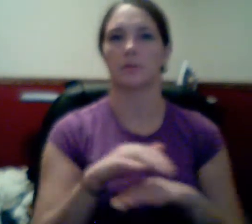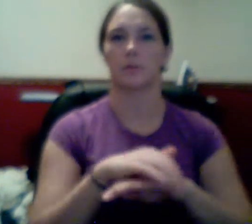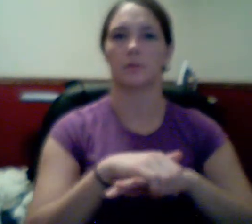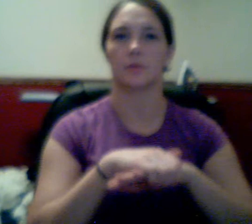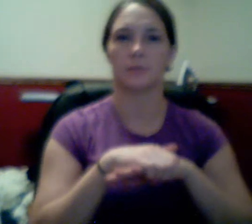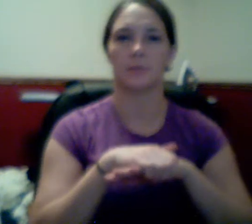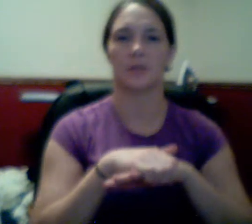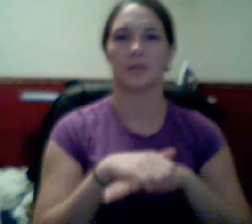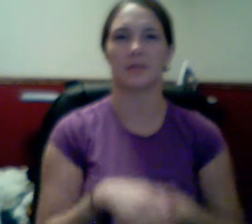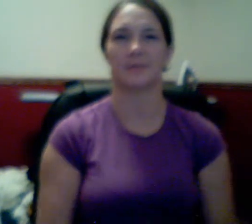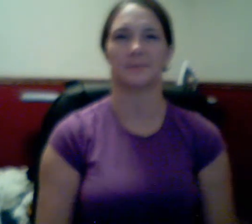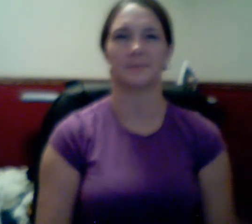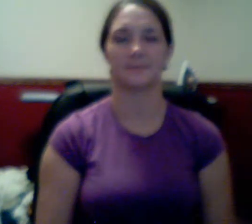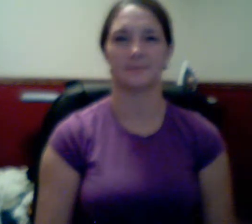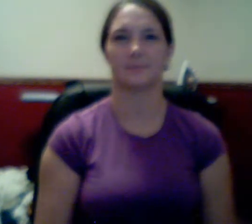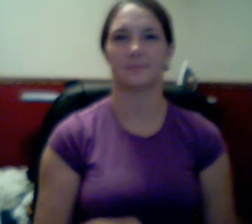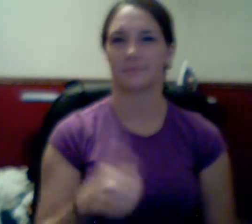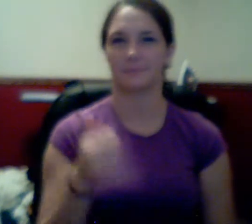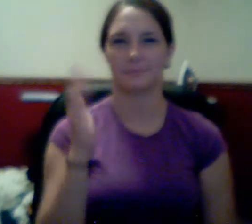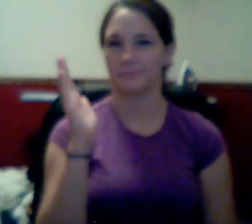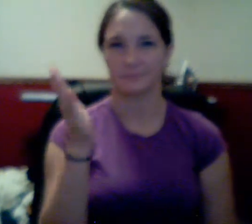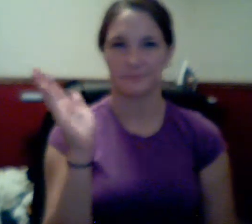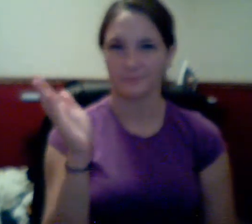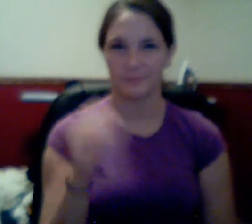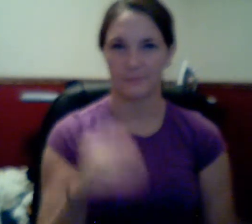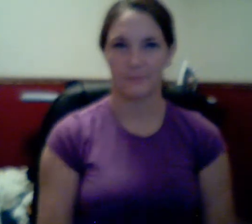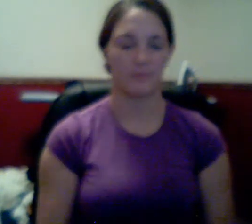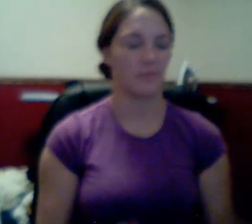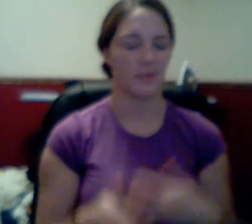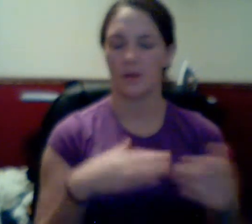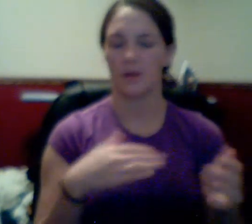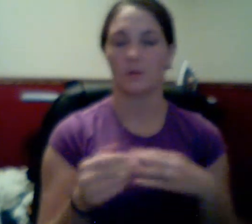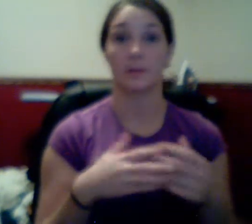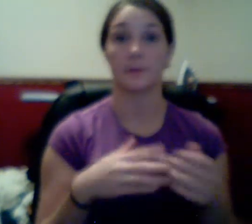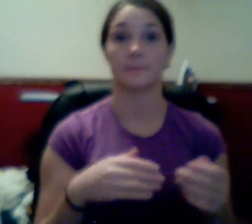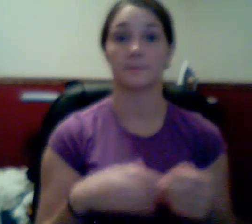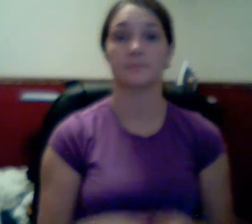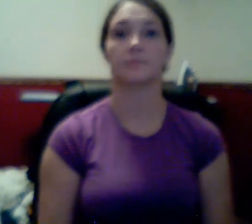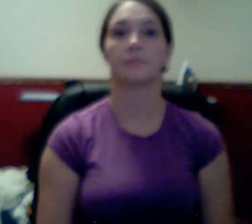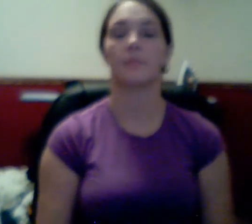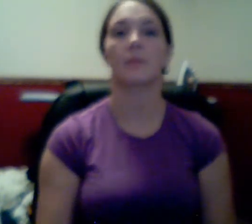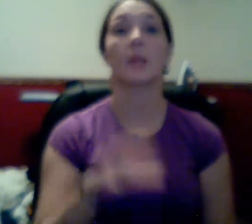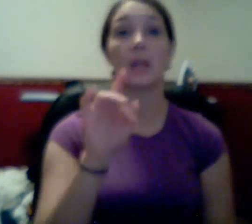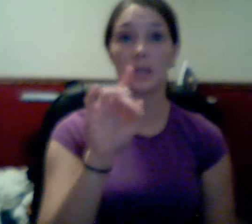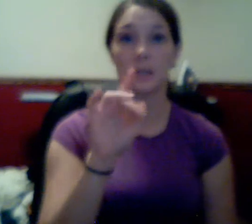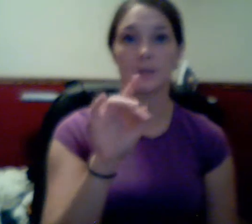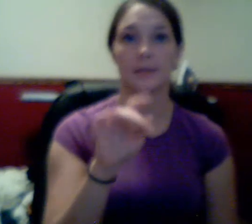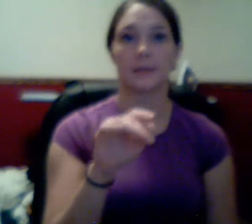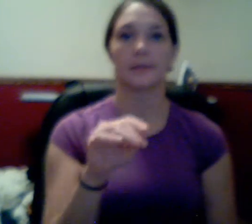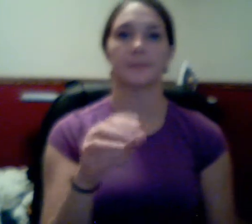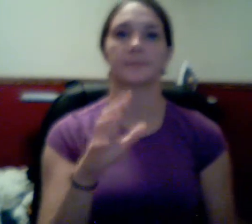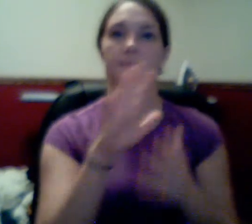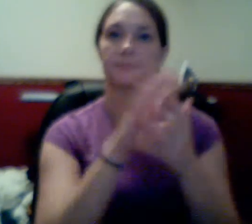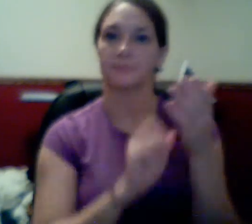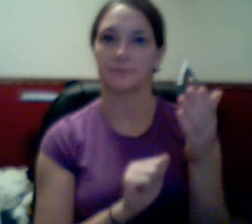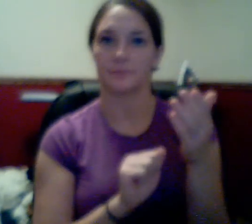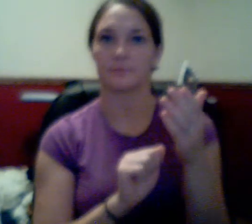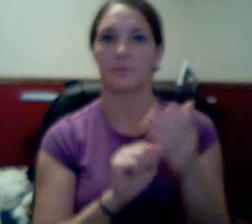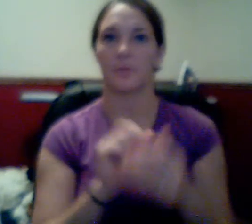another lecture. Anyway, we're going to get 18, we subtract, we're going to get 2. And we tack